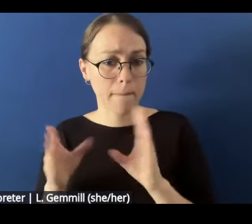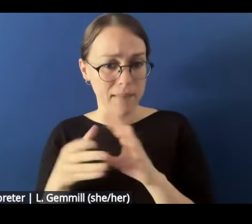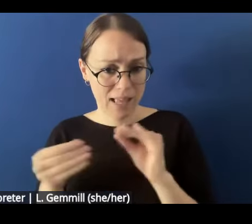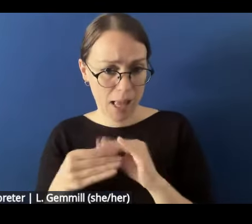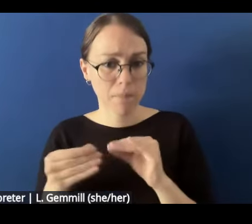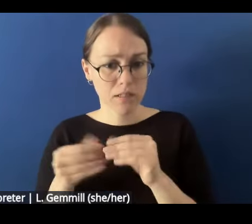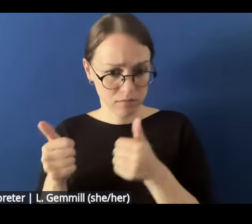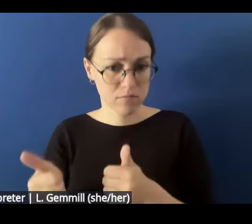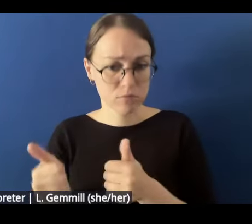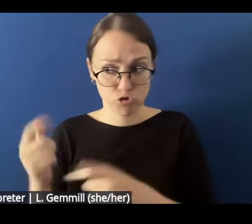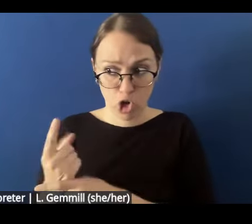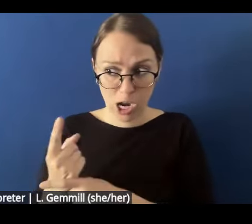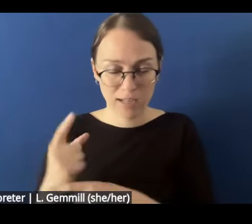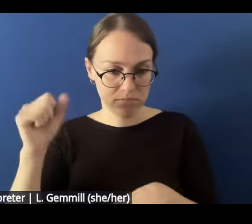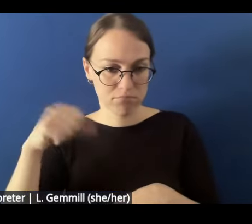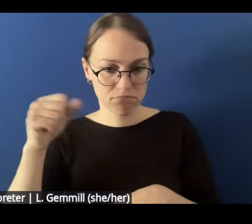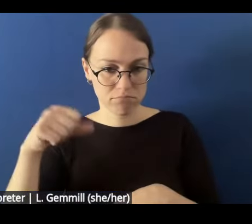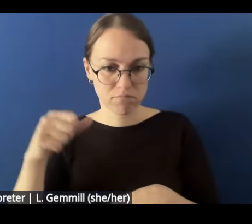thank you.